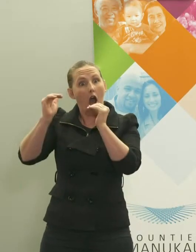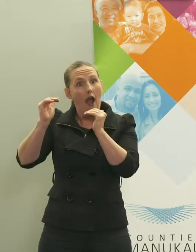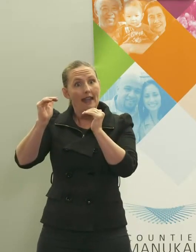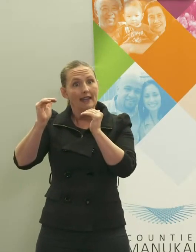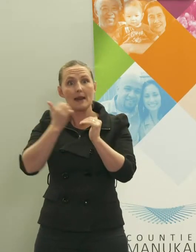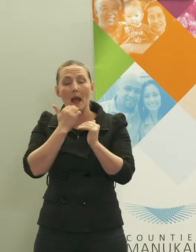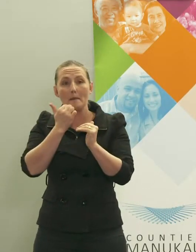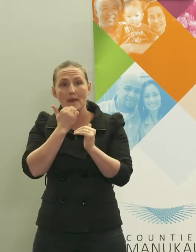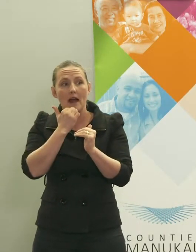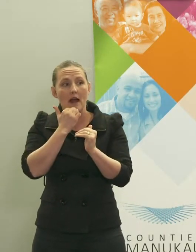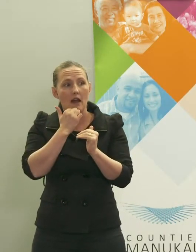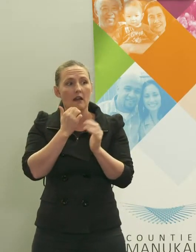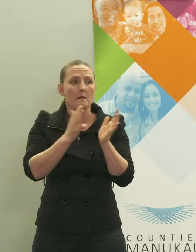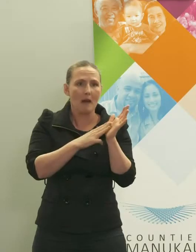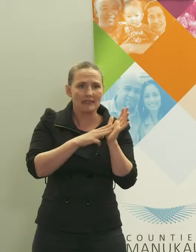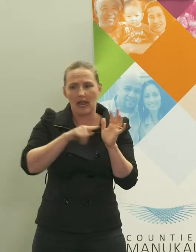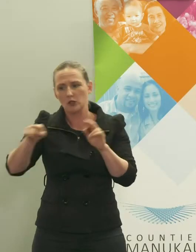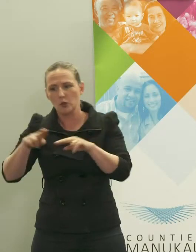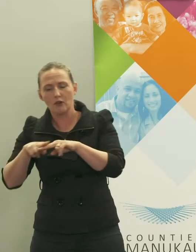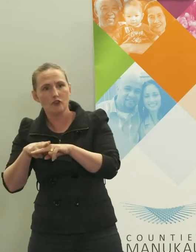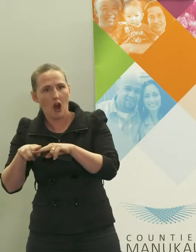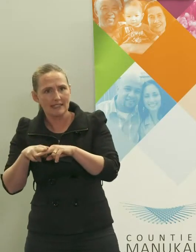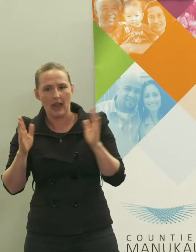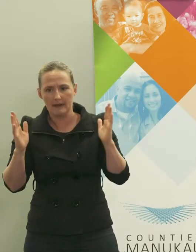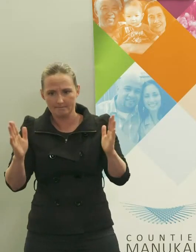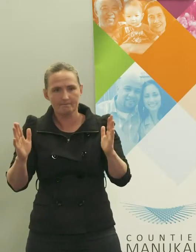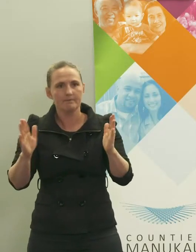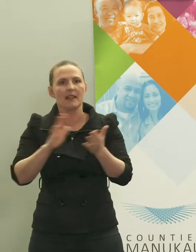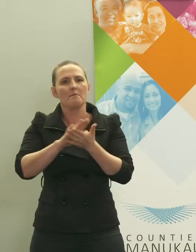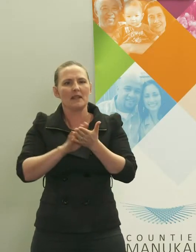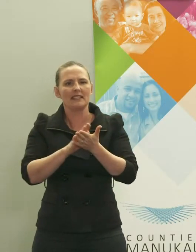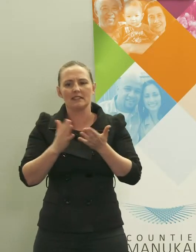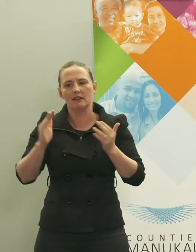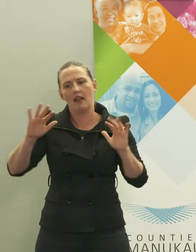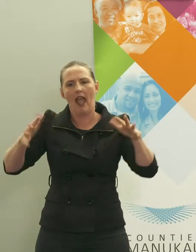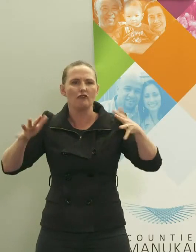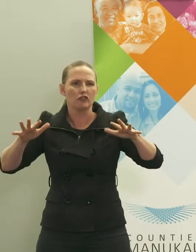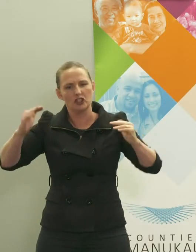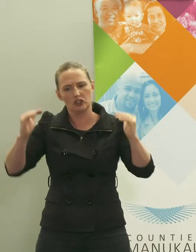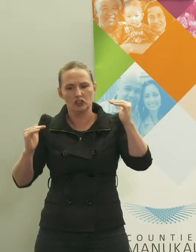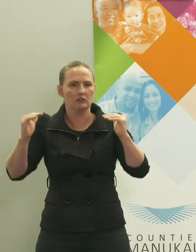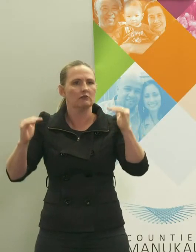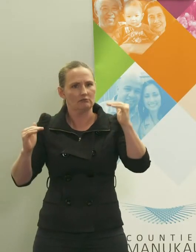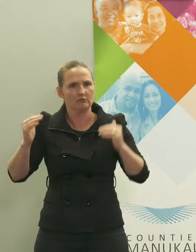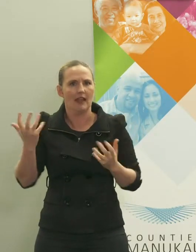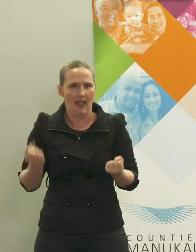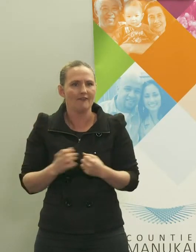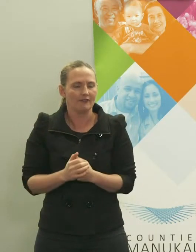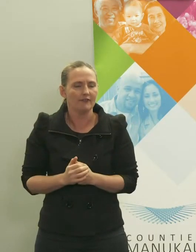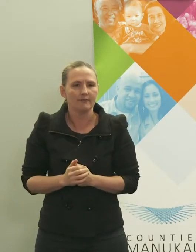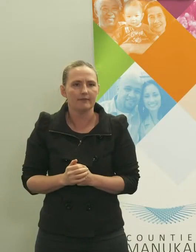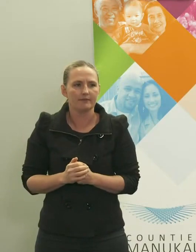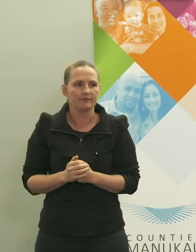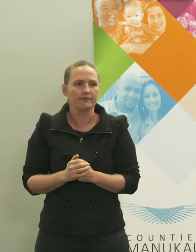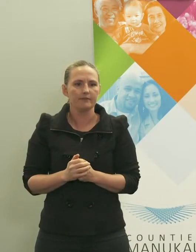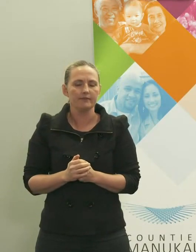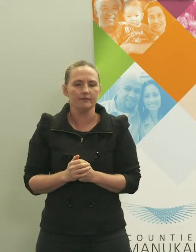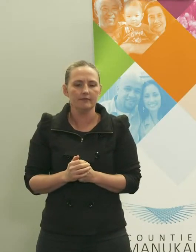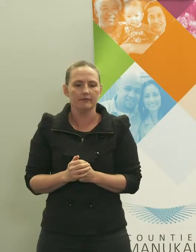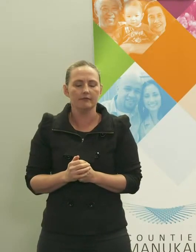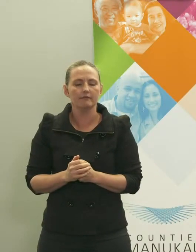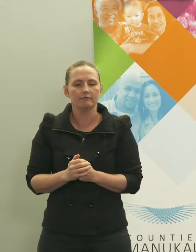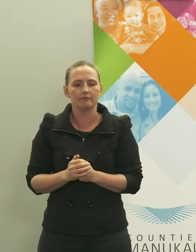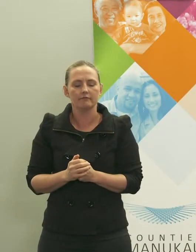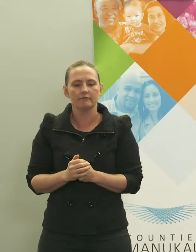weekdays, on some of those weekdays, which has allowed it to balance out overall. So The issue is, I mean, we want to keep our testing